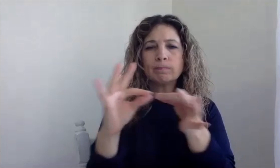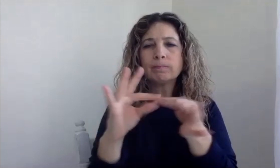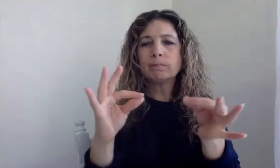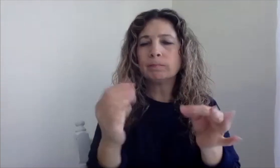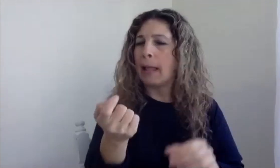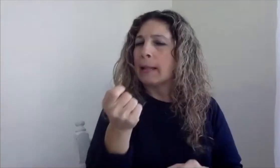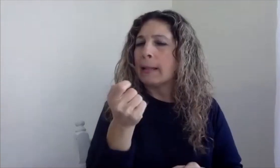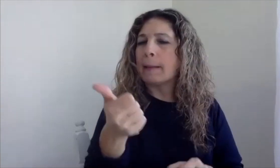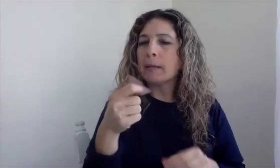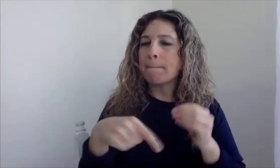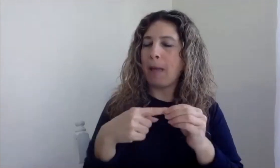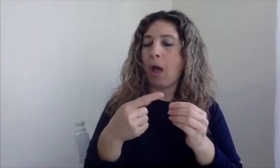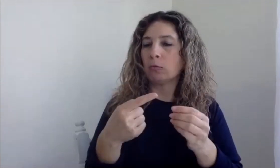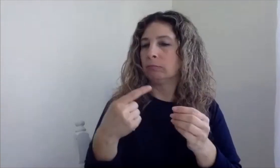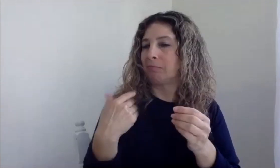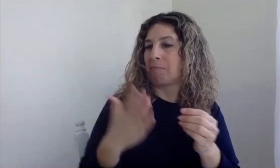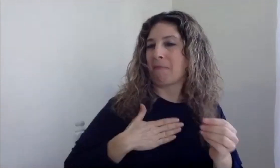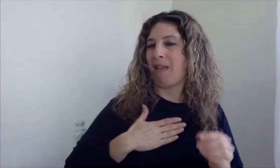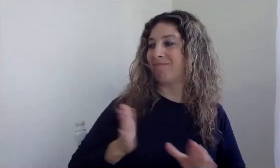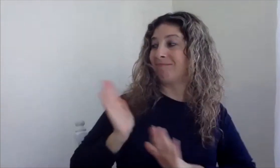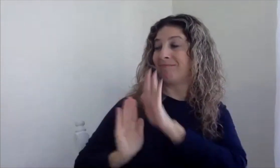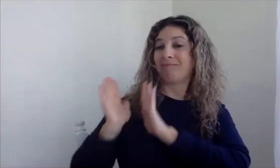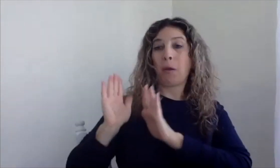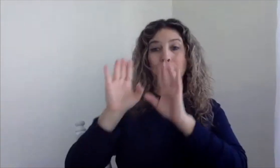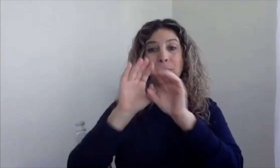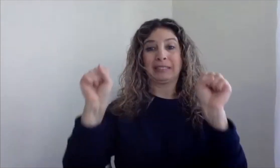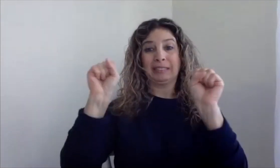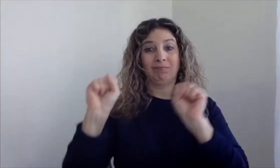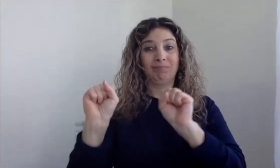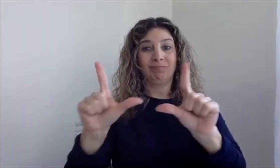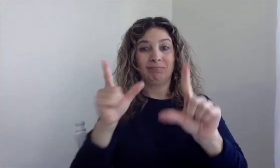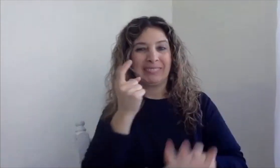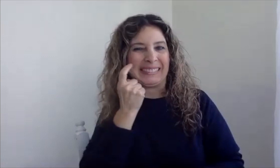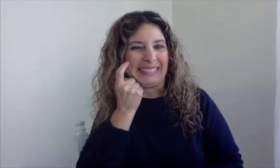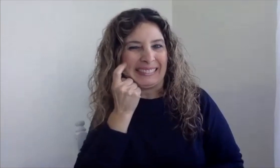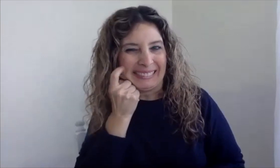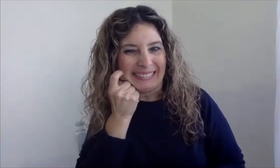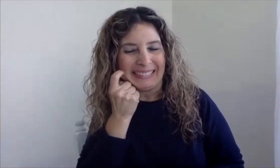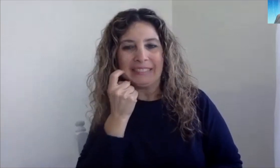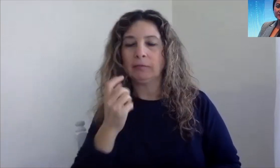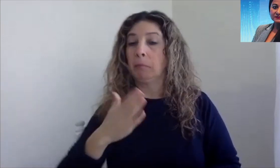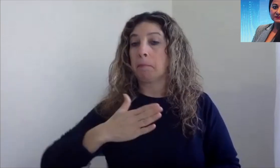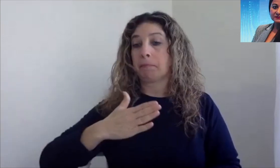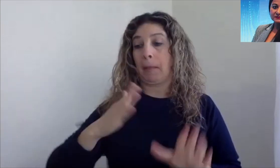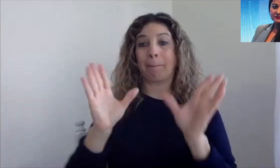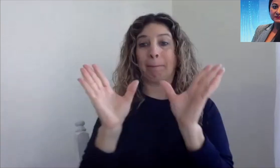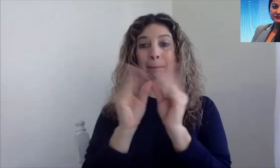Now, today's post is going to refer back to my previous President's